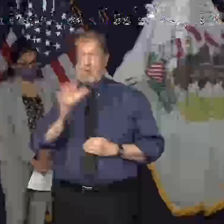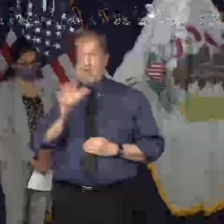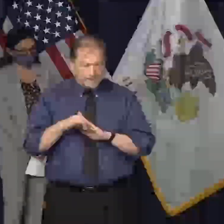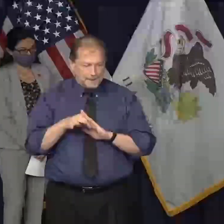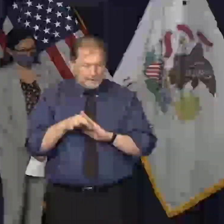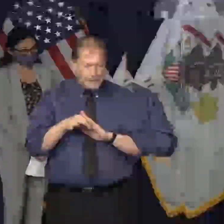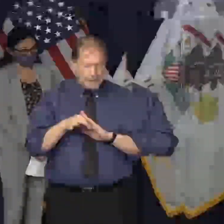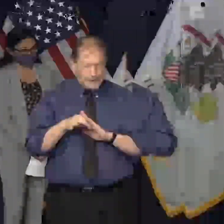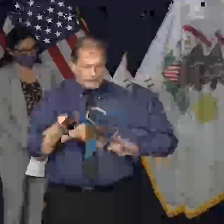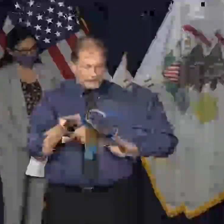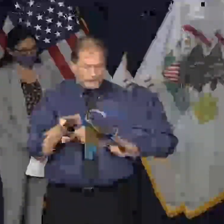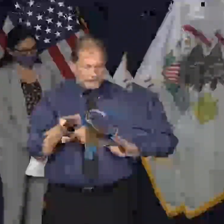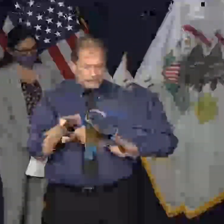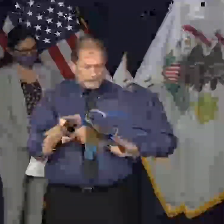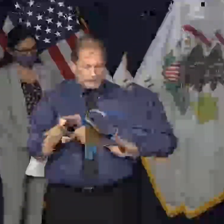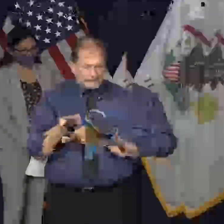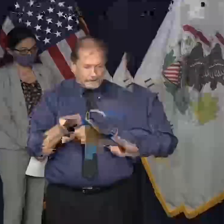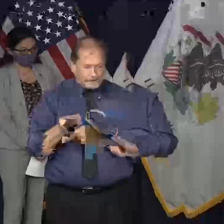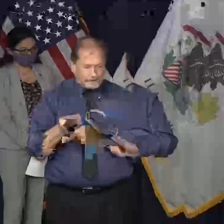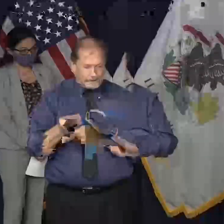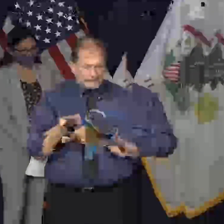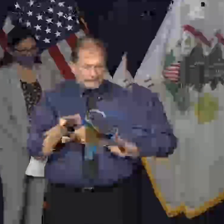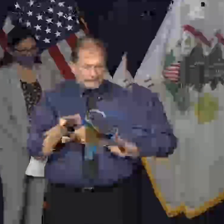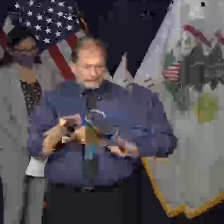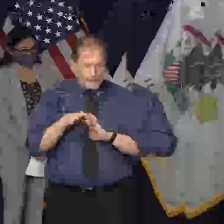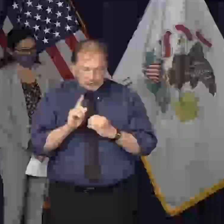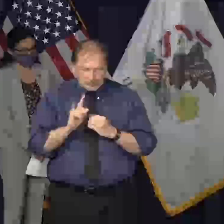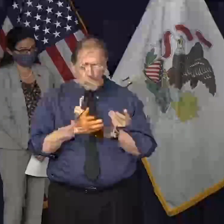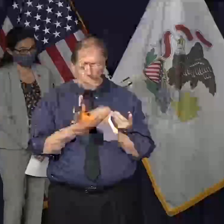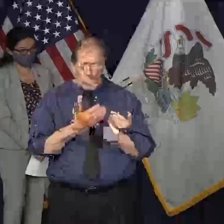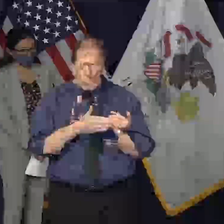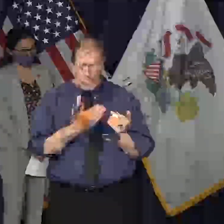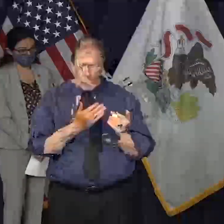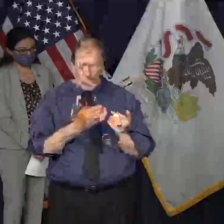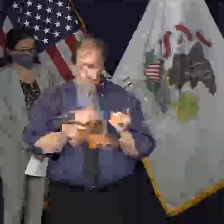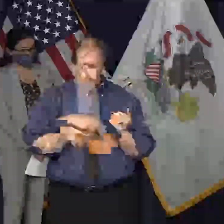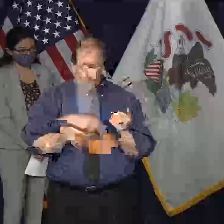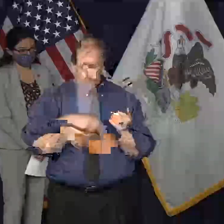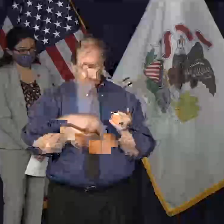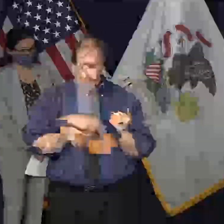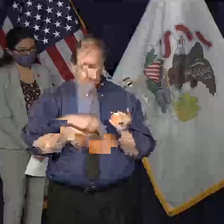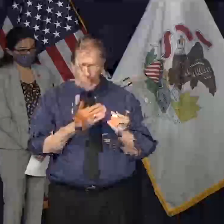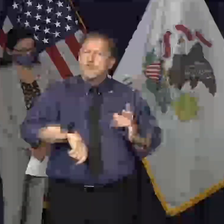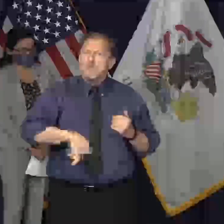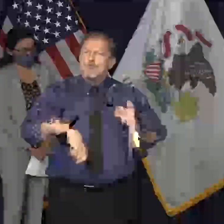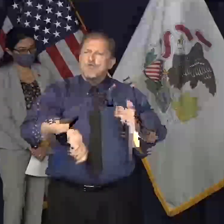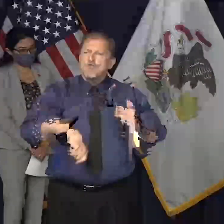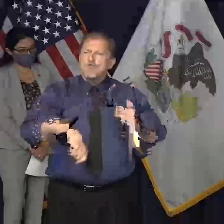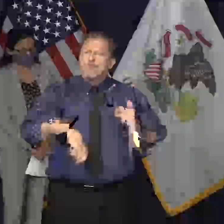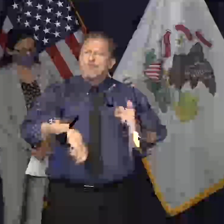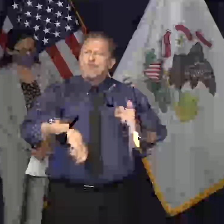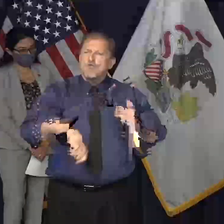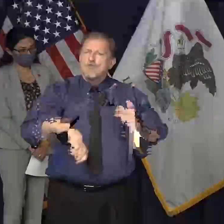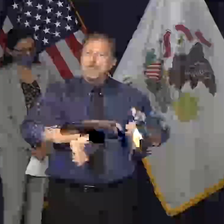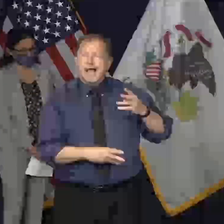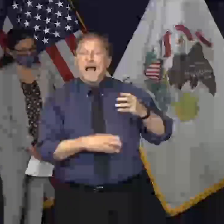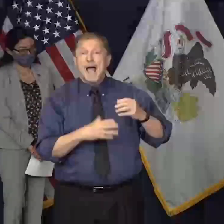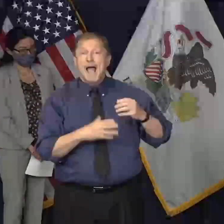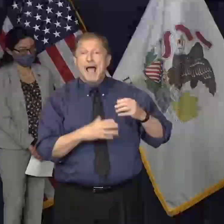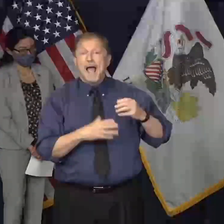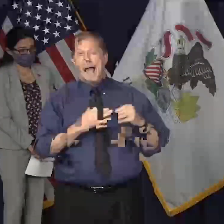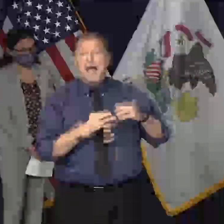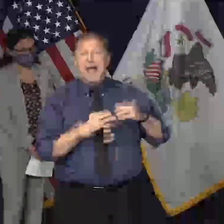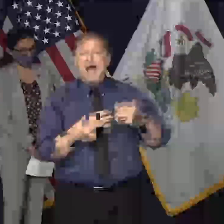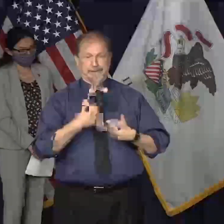their locations, but also their accessibility to other services, particularly language services. Under